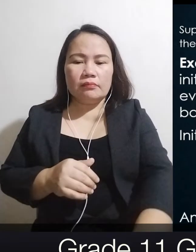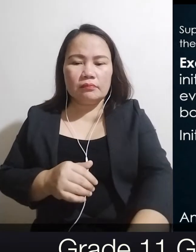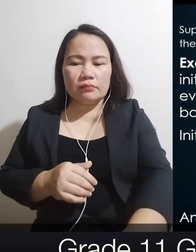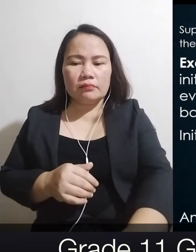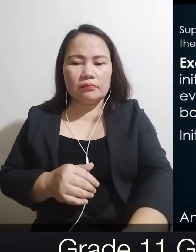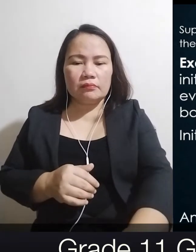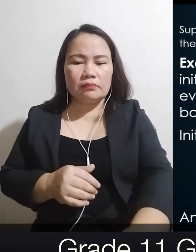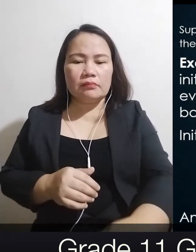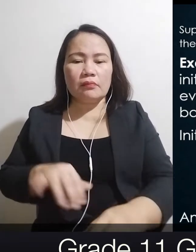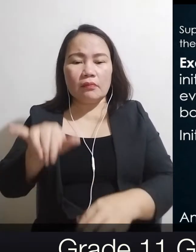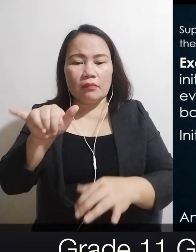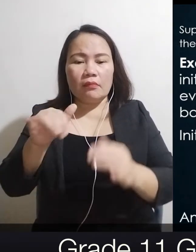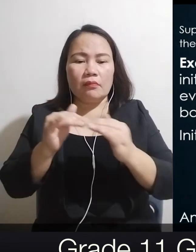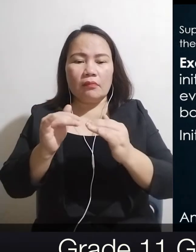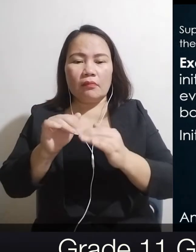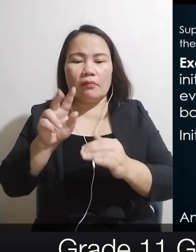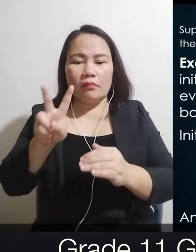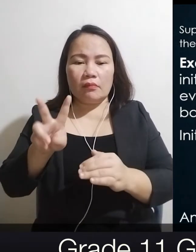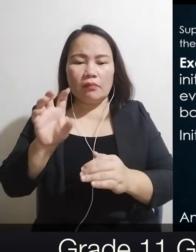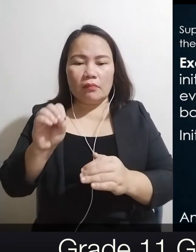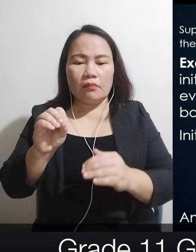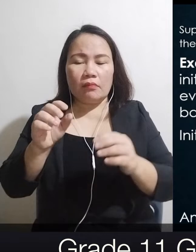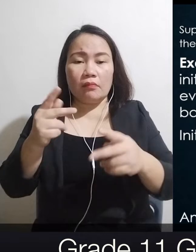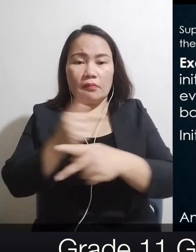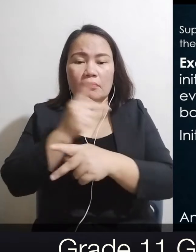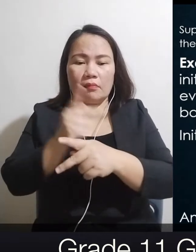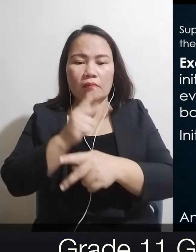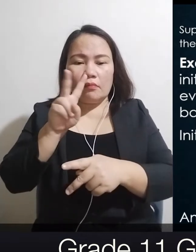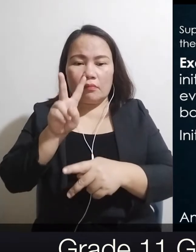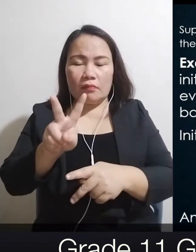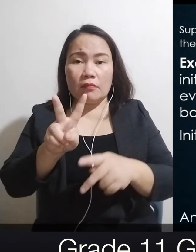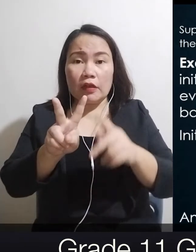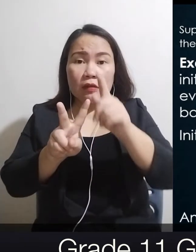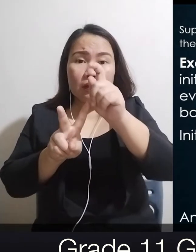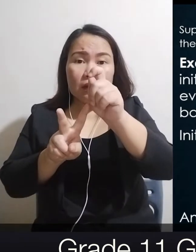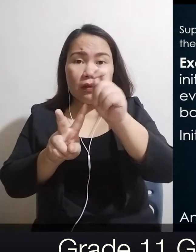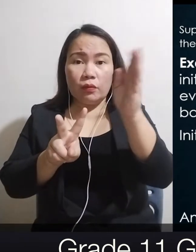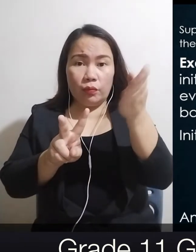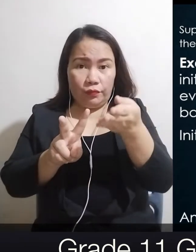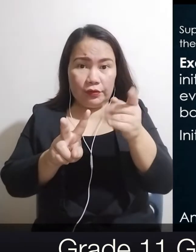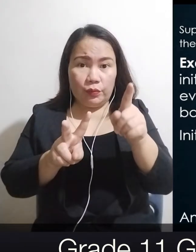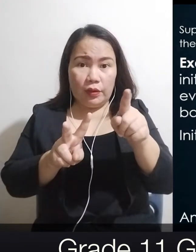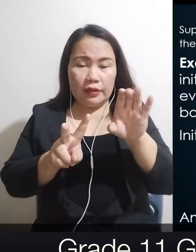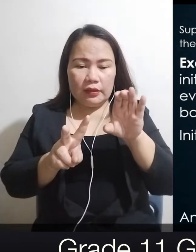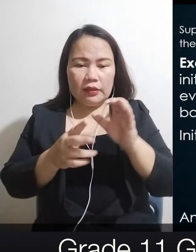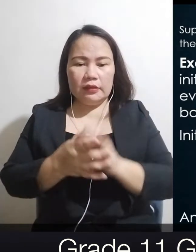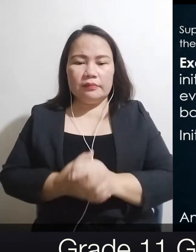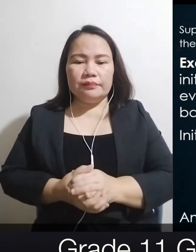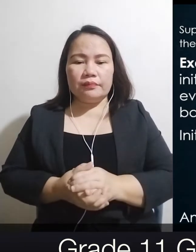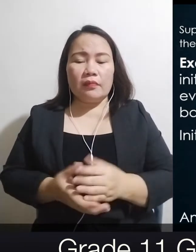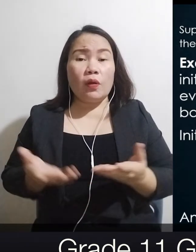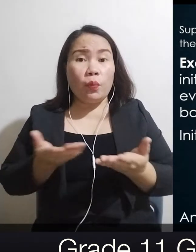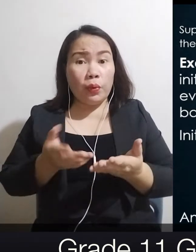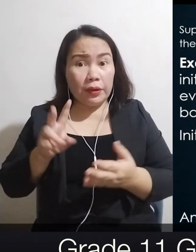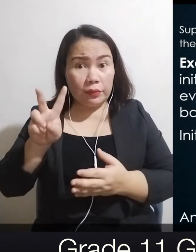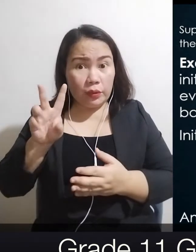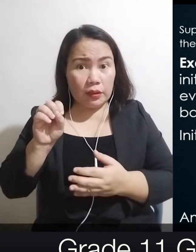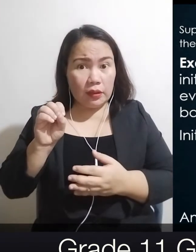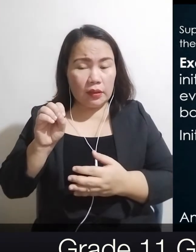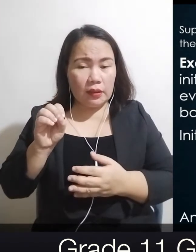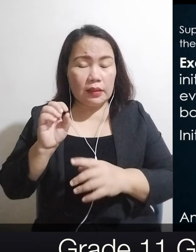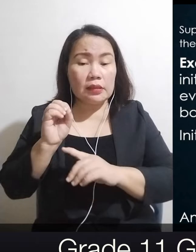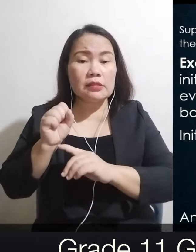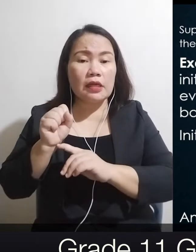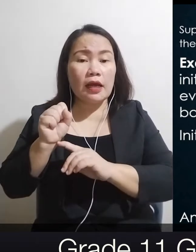exponential model, y is equal to 20 times 2 raised to t over 100. So again, saan nakuha yung